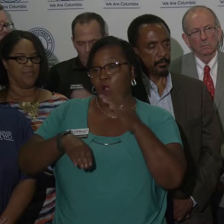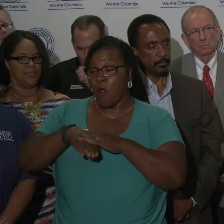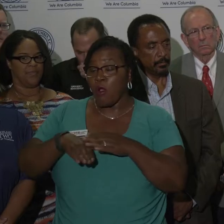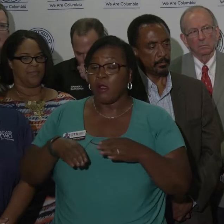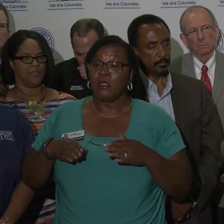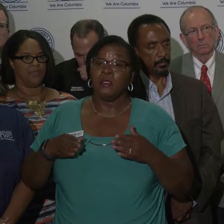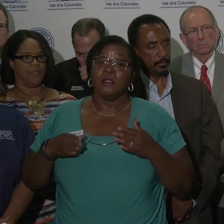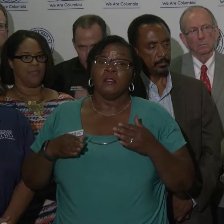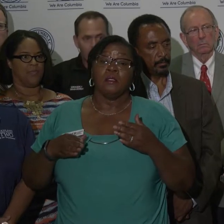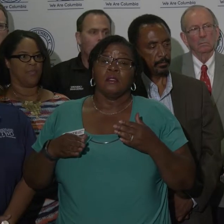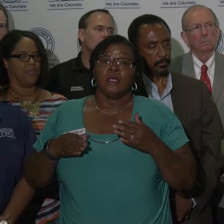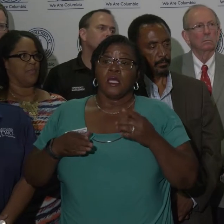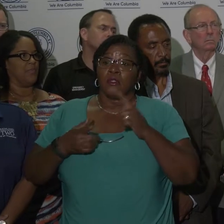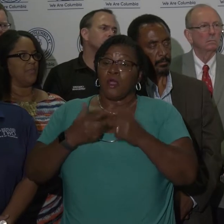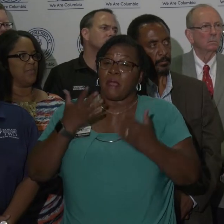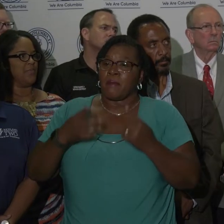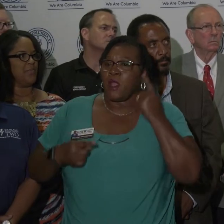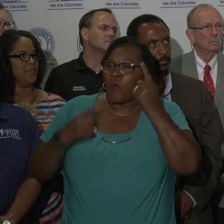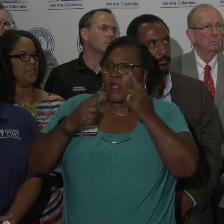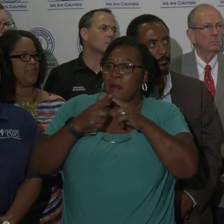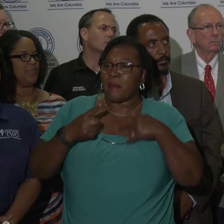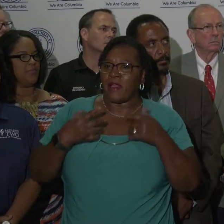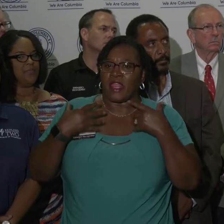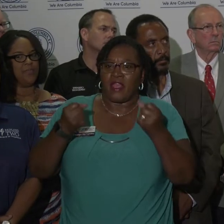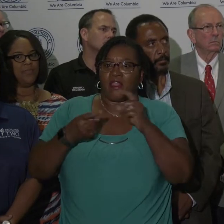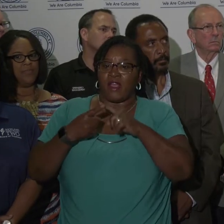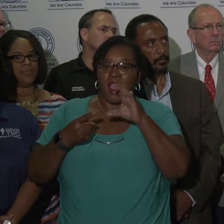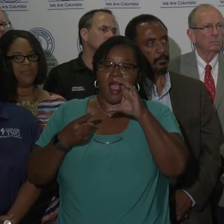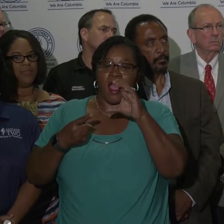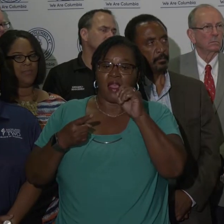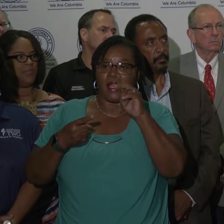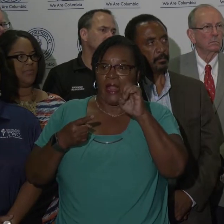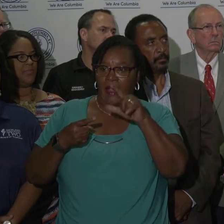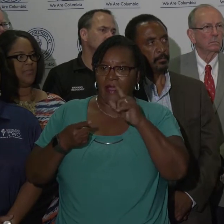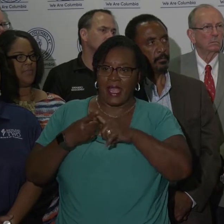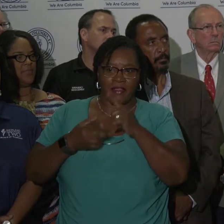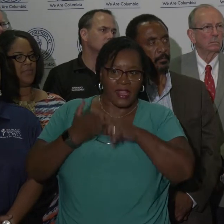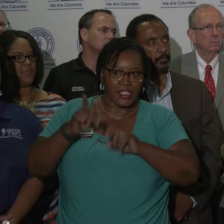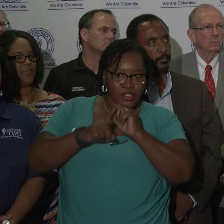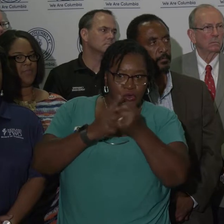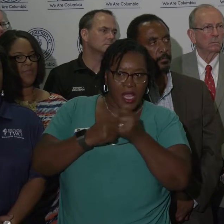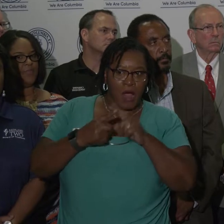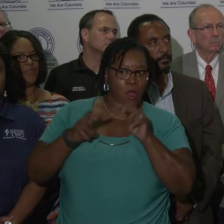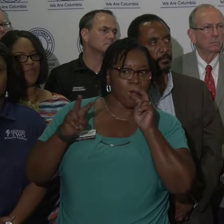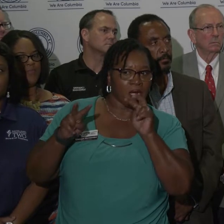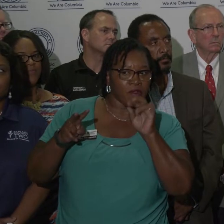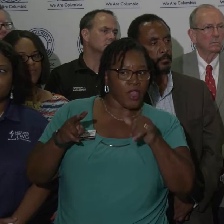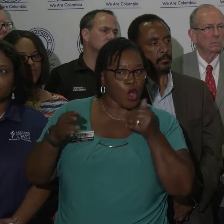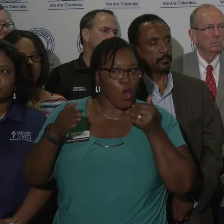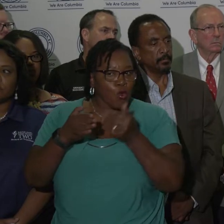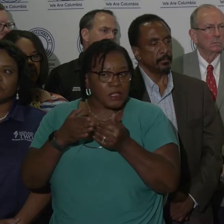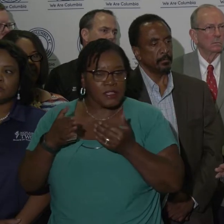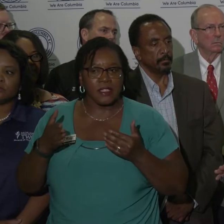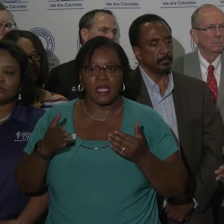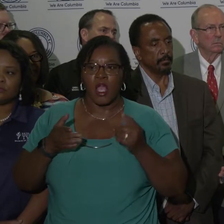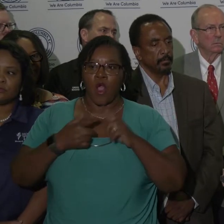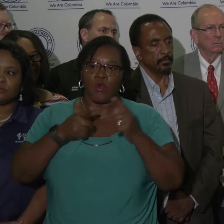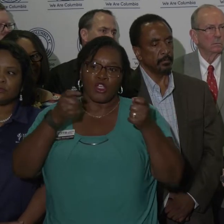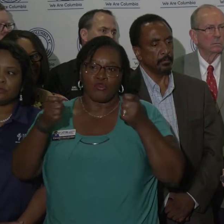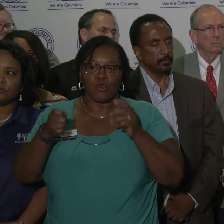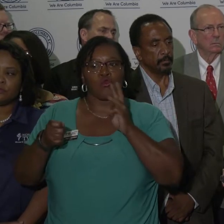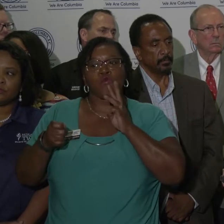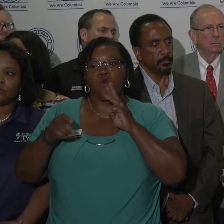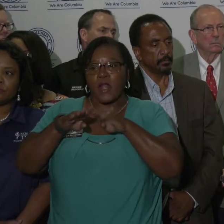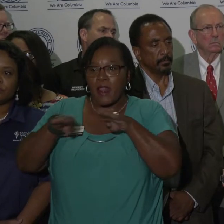may be wondering about the health of our canal and the condition of that, and we're monitoring that very closely. We are controlling the